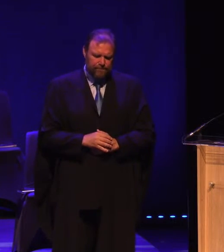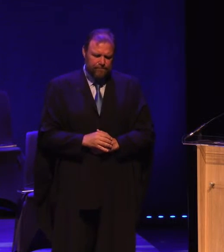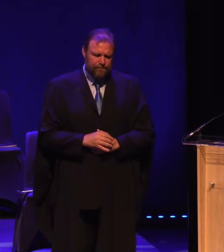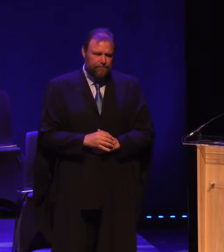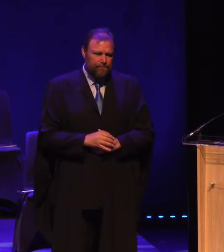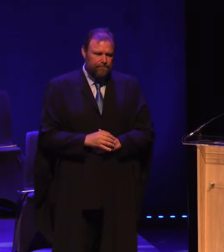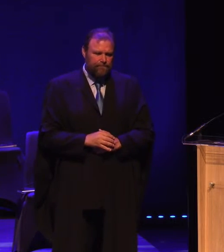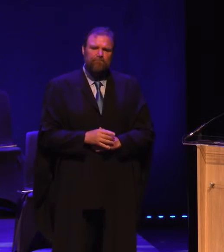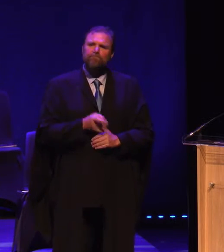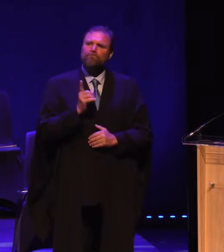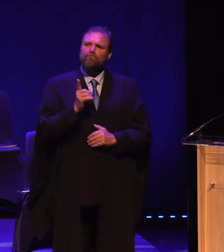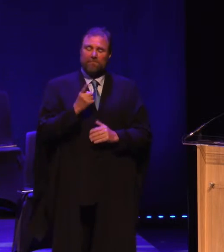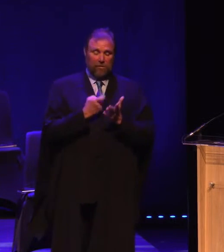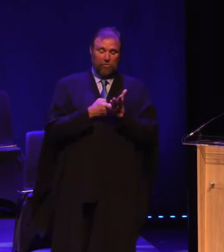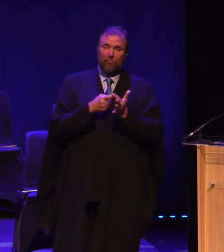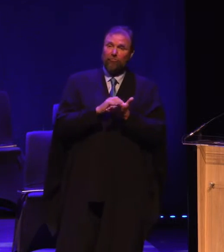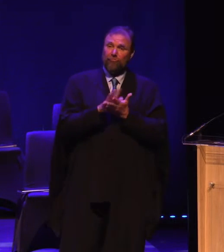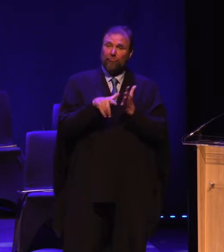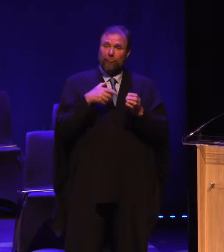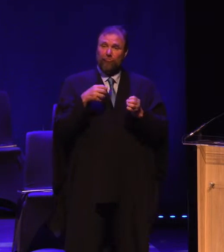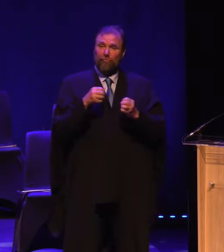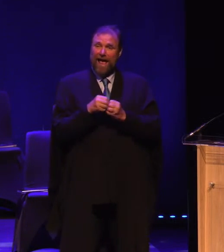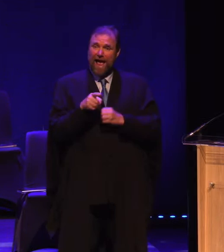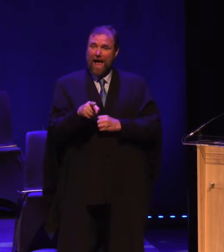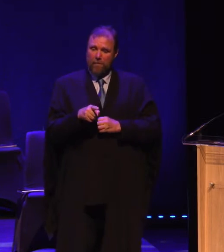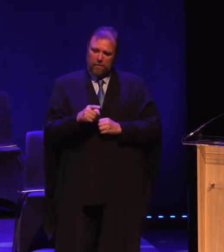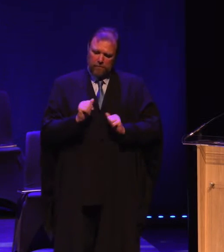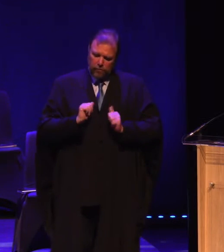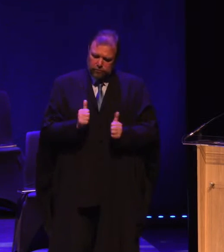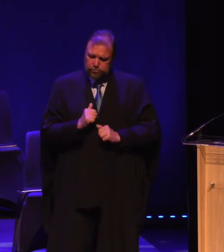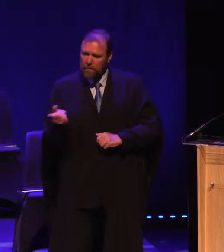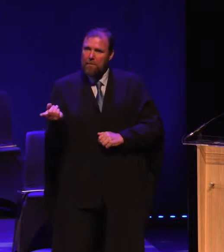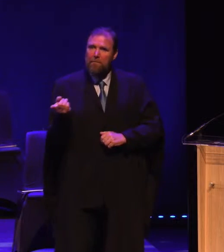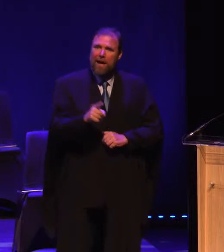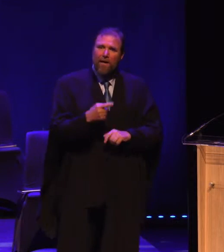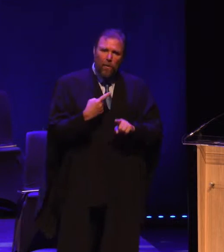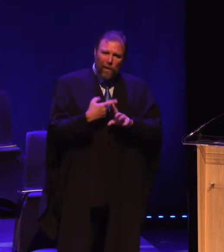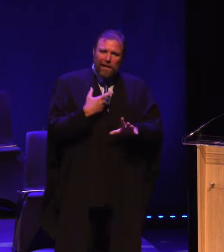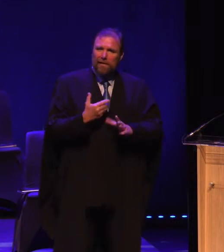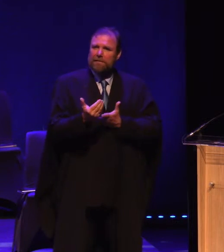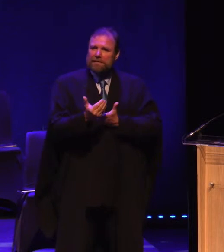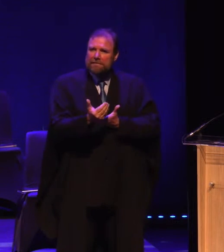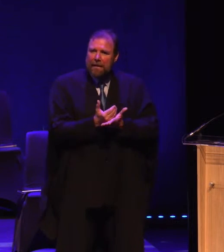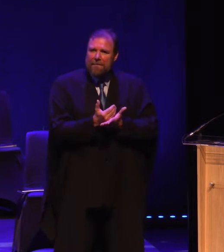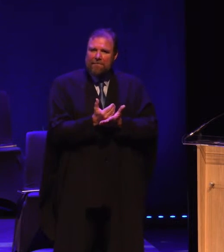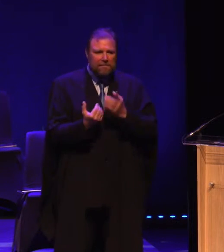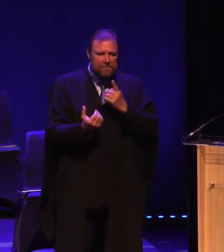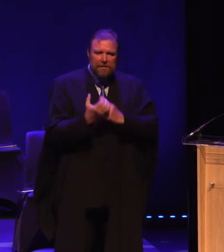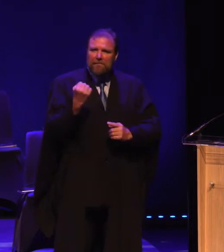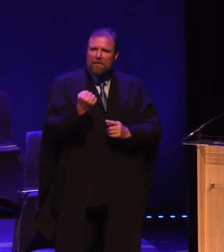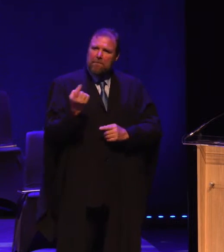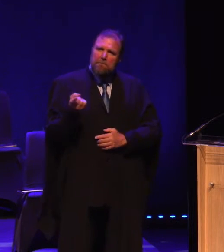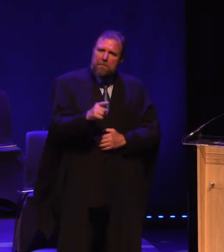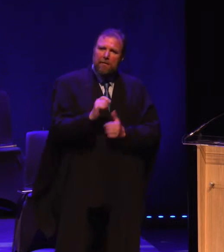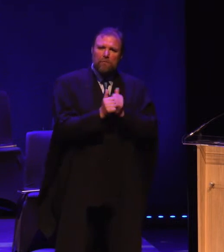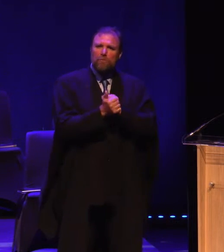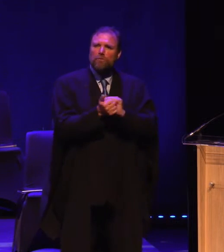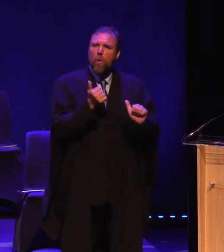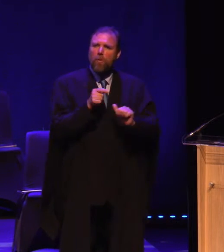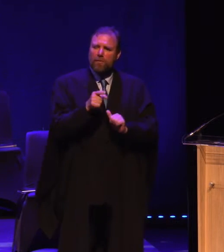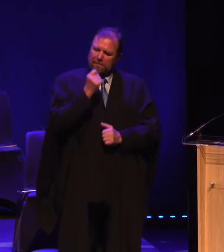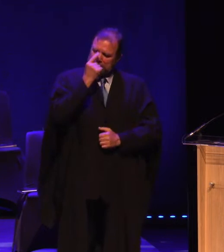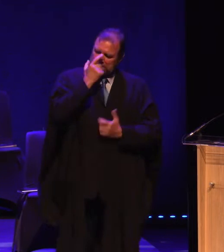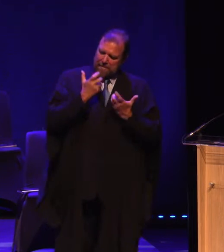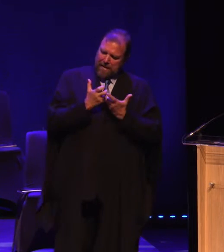Understanding how to rehabilitate a knee injury in order to return a player quickly, safely, and successfully to sport is of